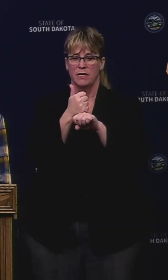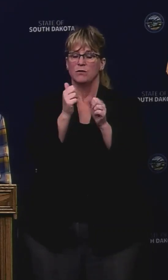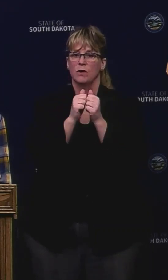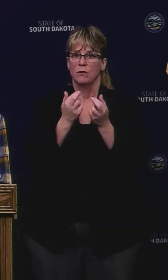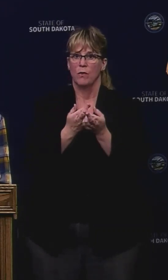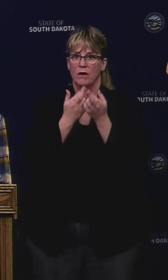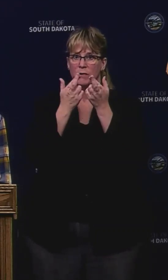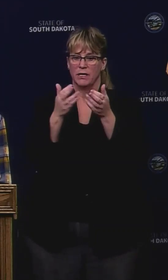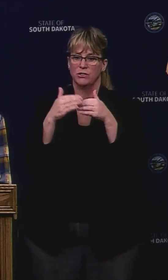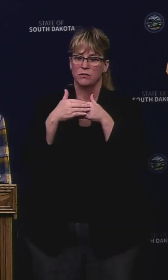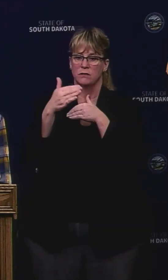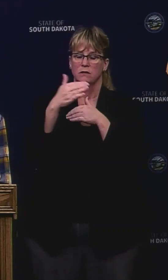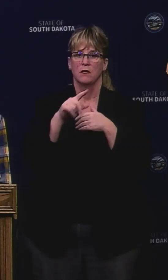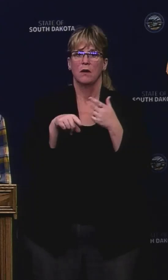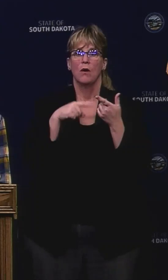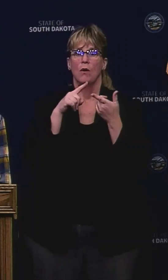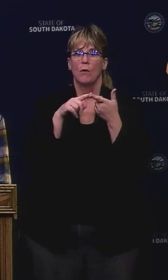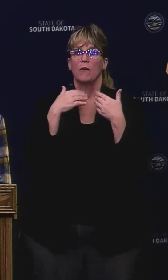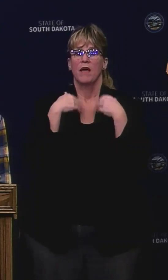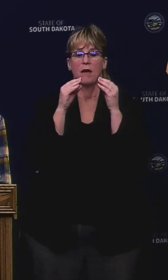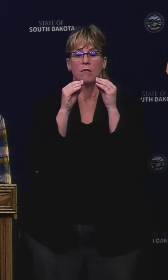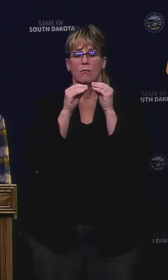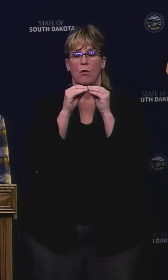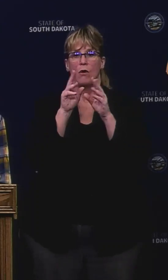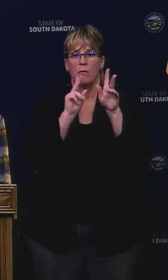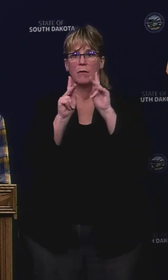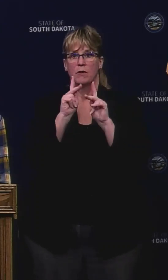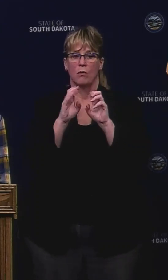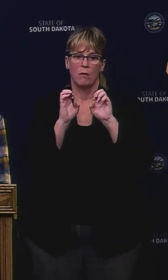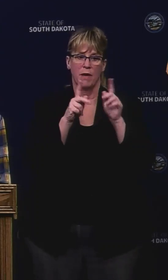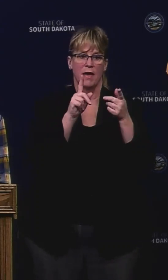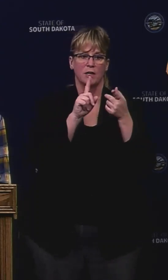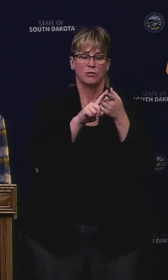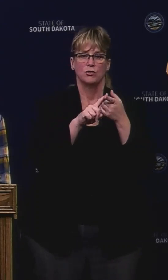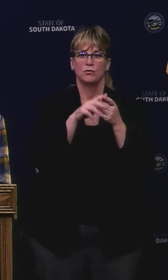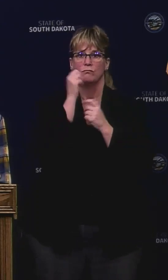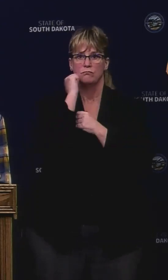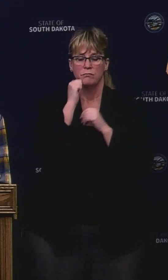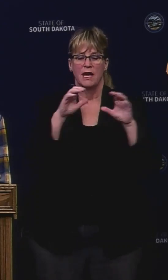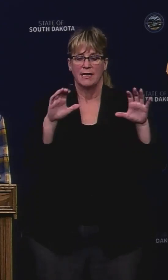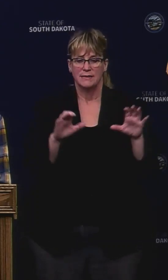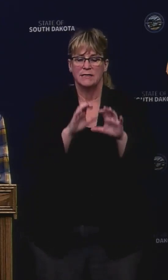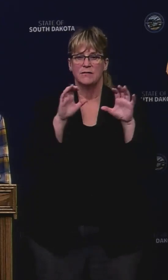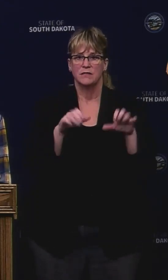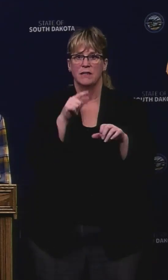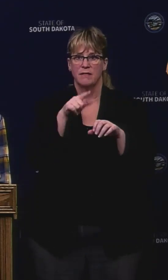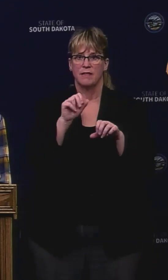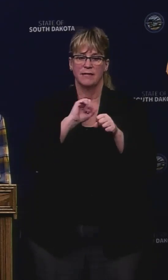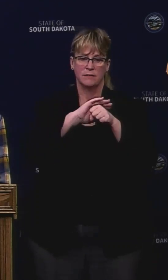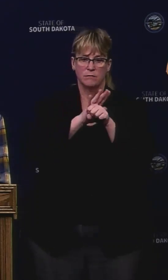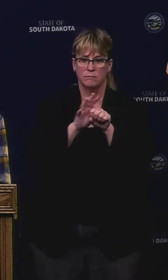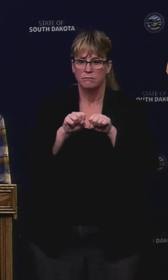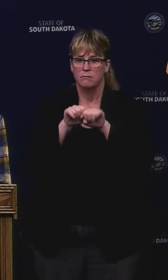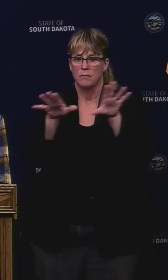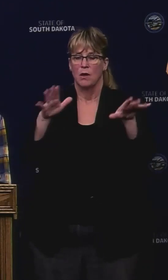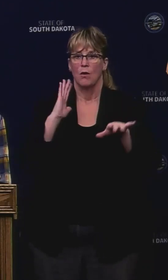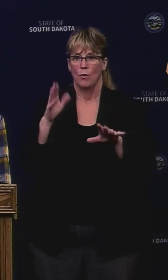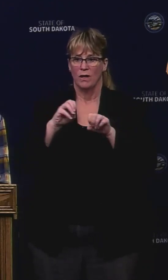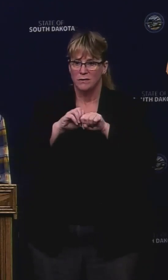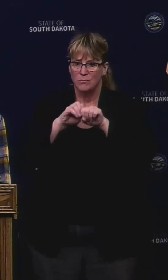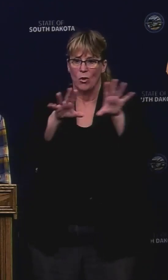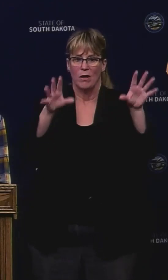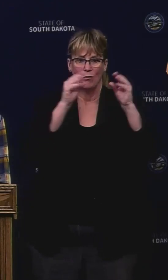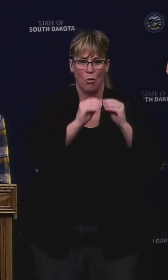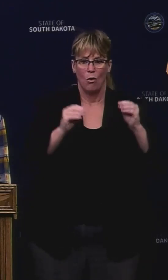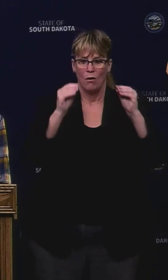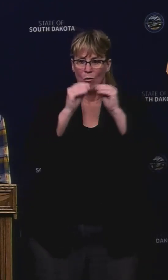forward. As more people go back to normal activities and daily activities, this virus will spread more. There